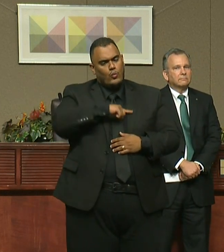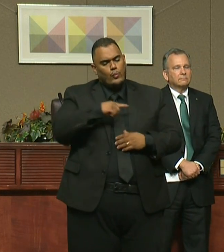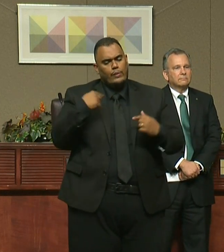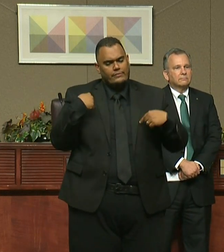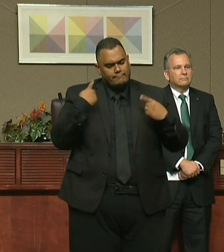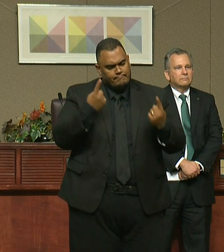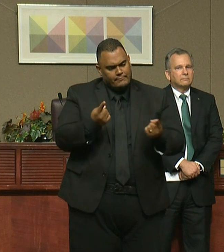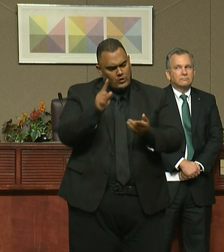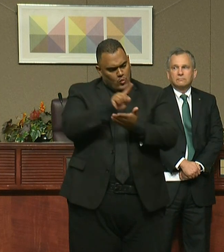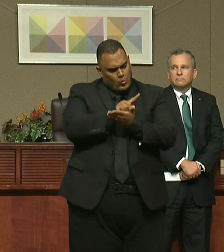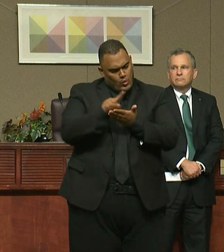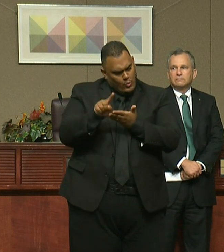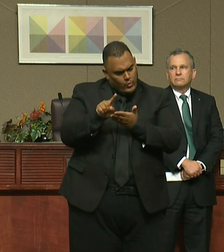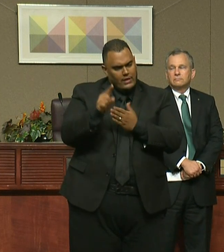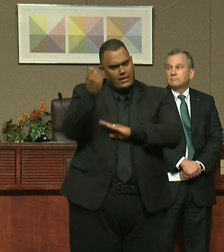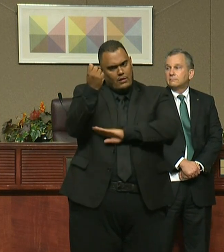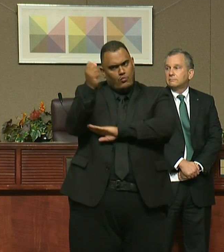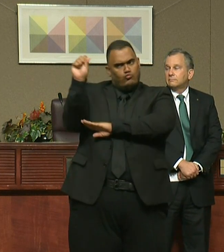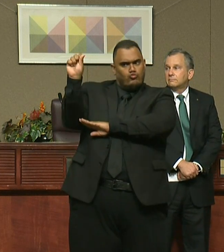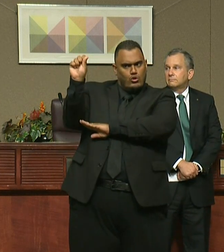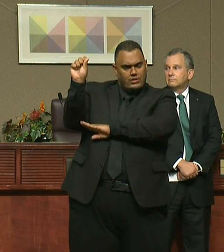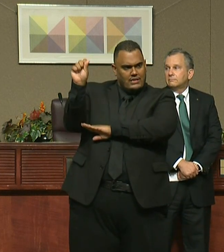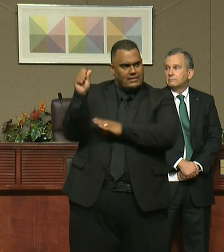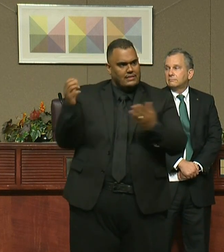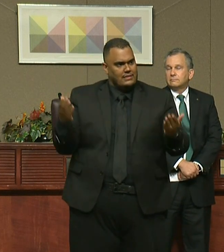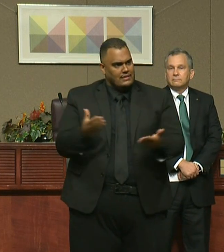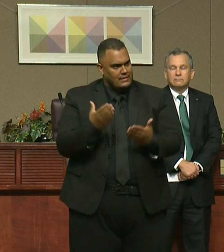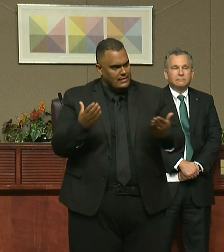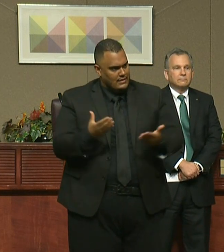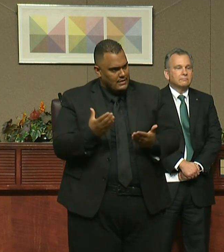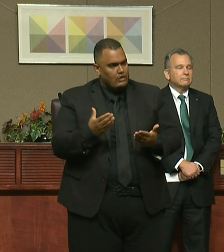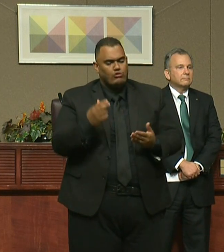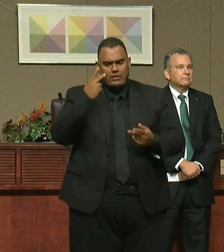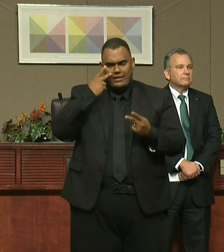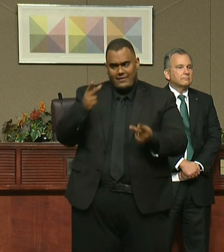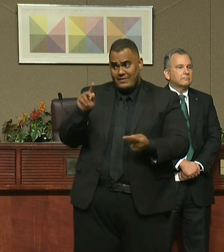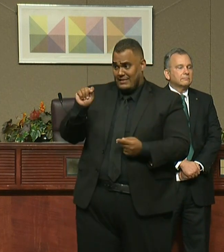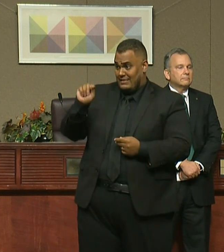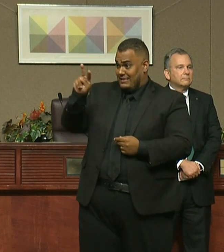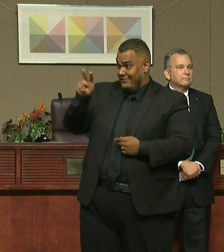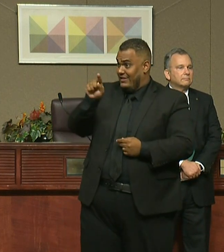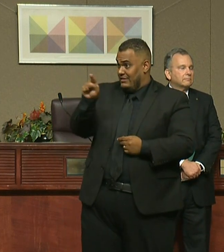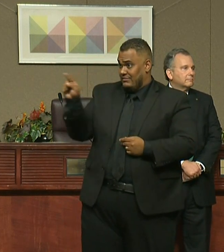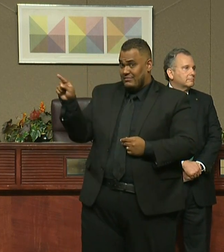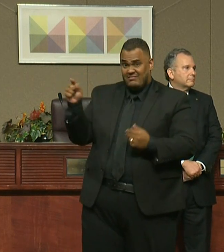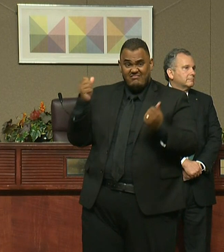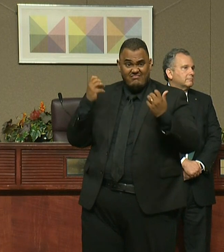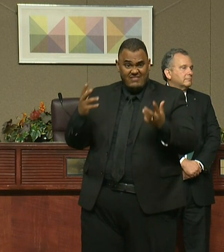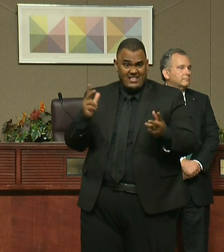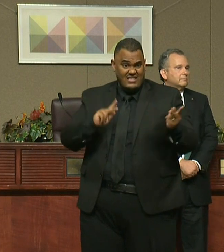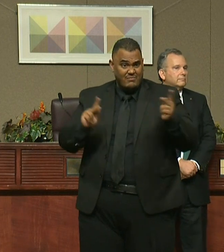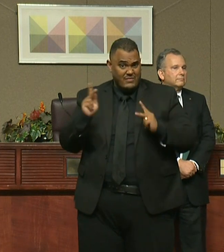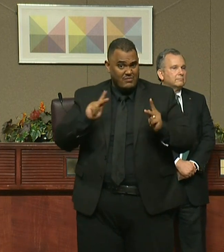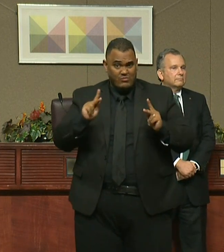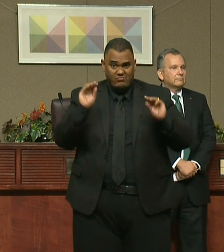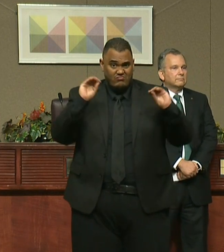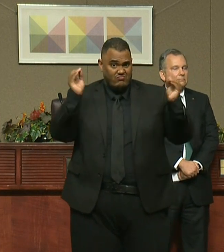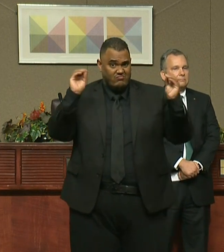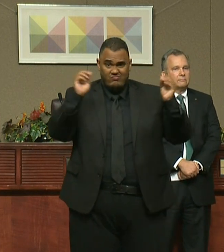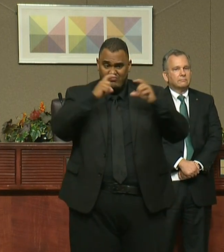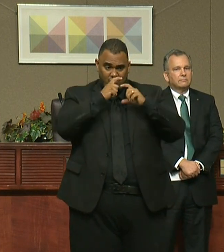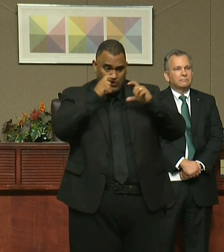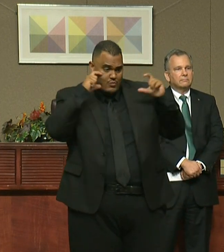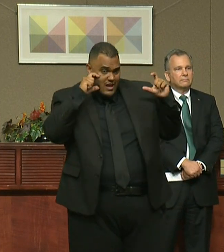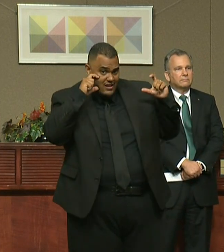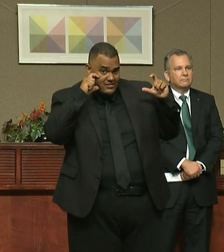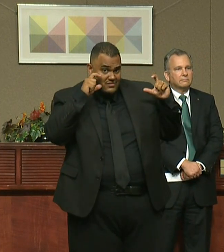on TV a lot of people, nobody wearing masks. So are we prepared for an